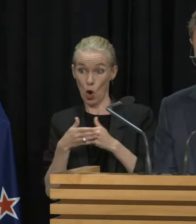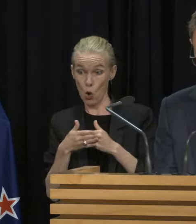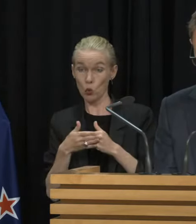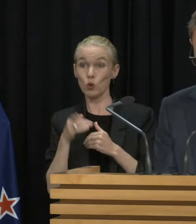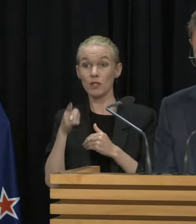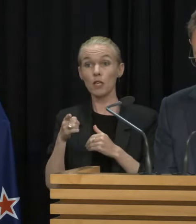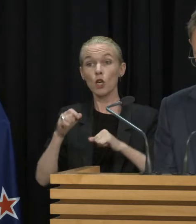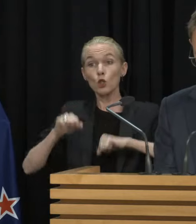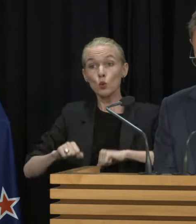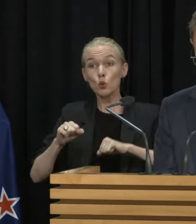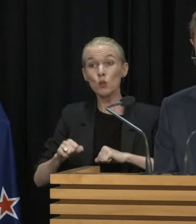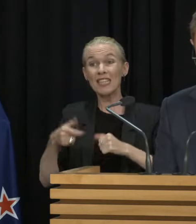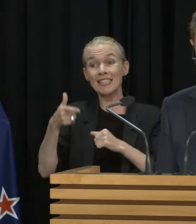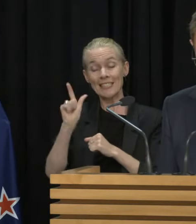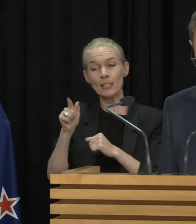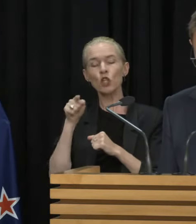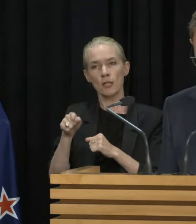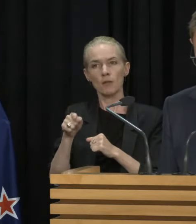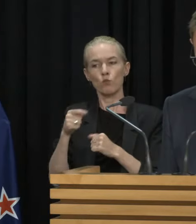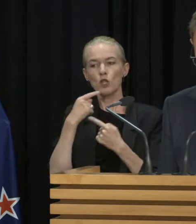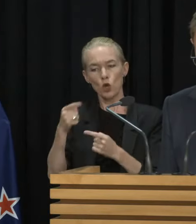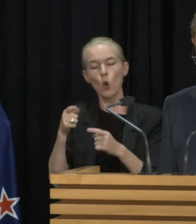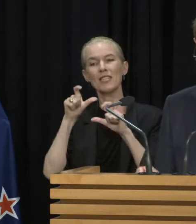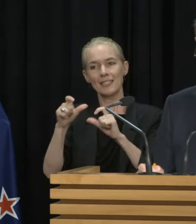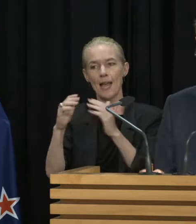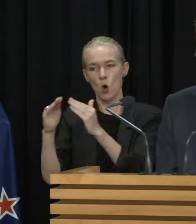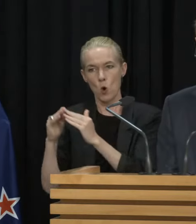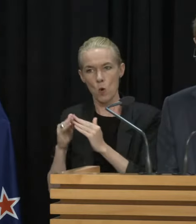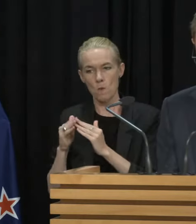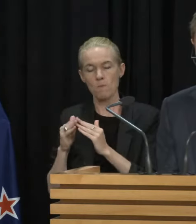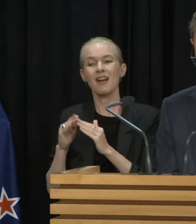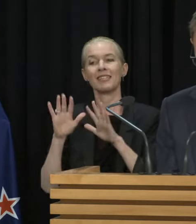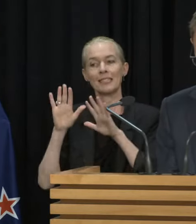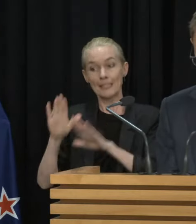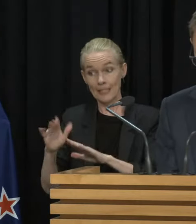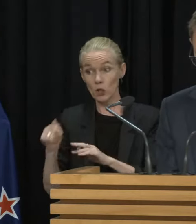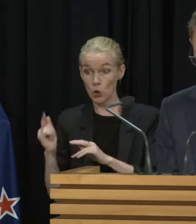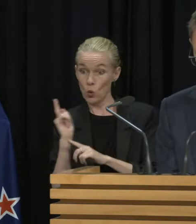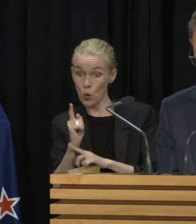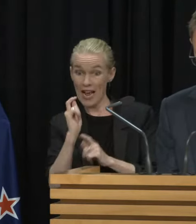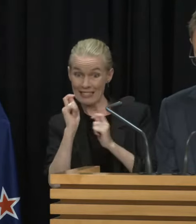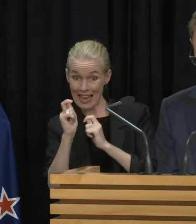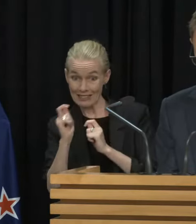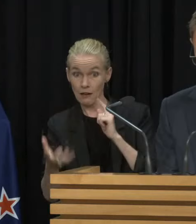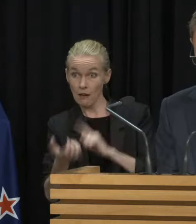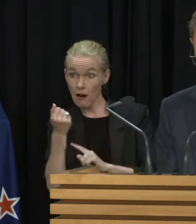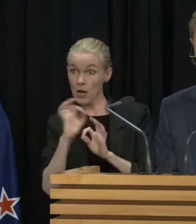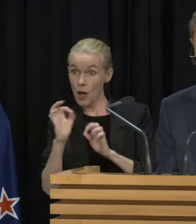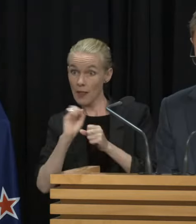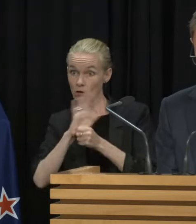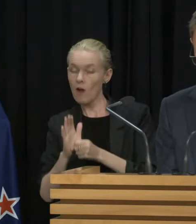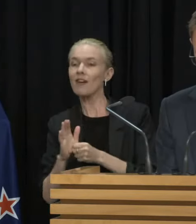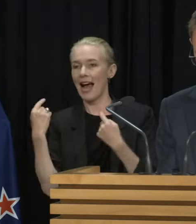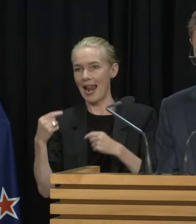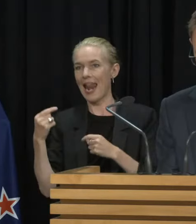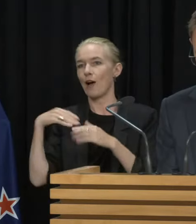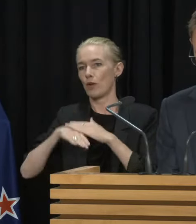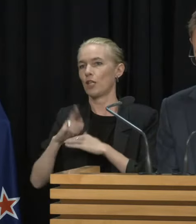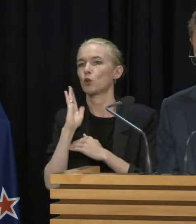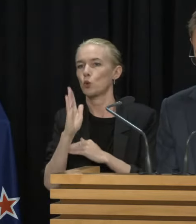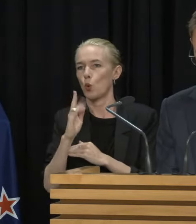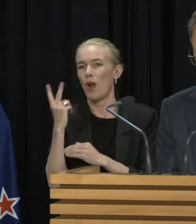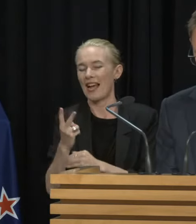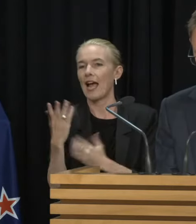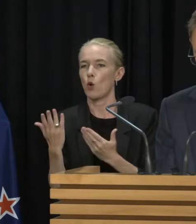to self-isolate at home until they had returned a negative test. This was done out of an abundance of caution, and